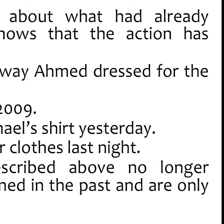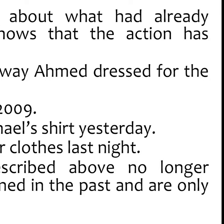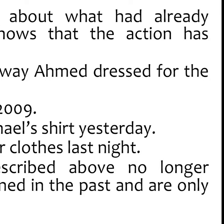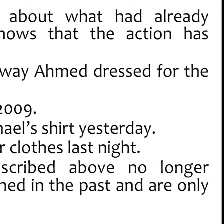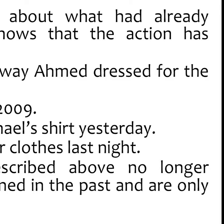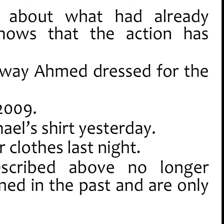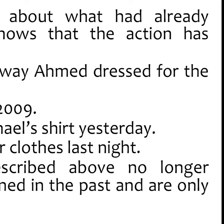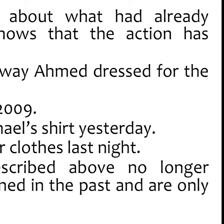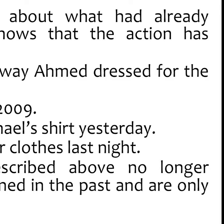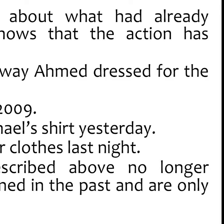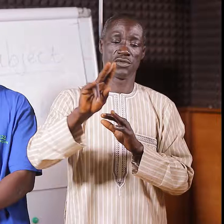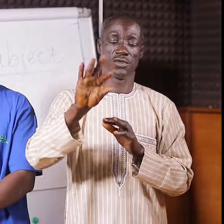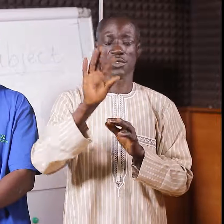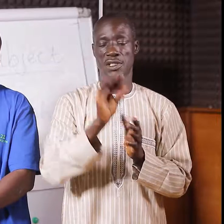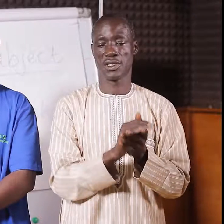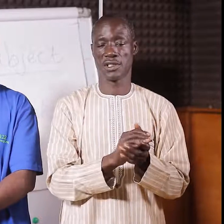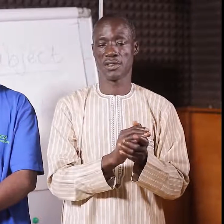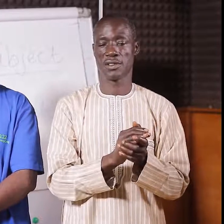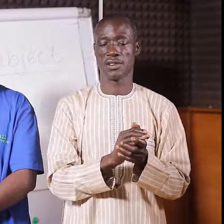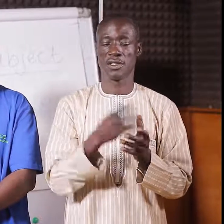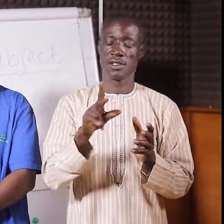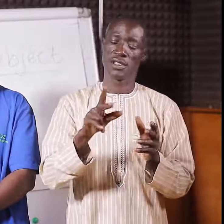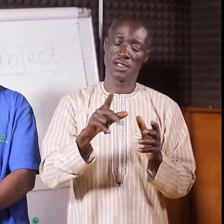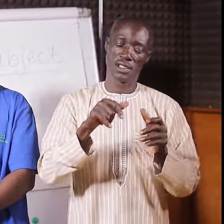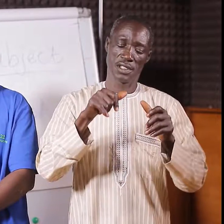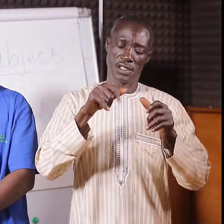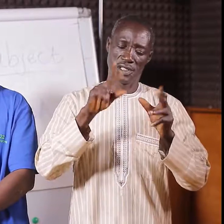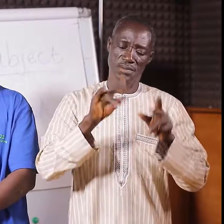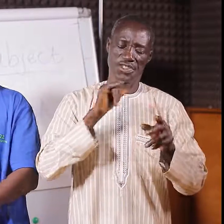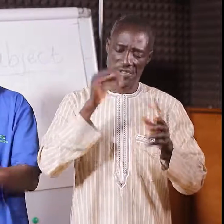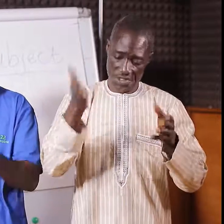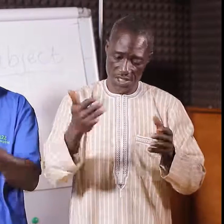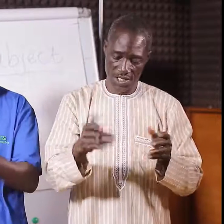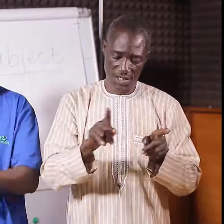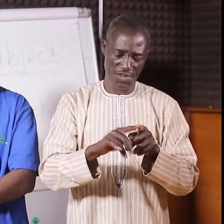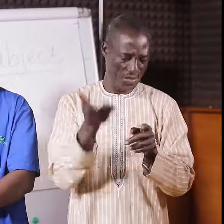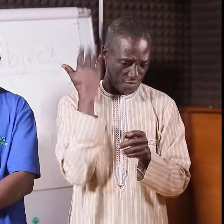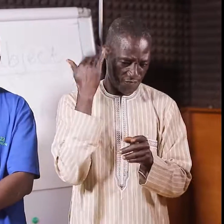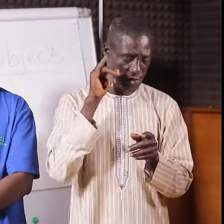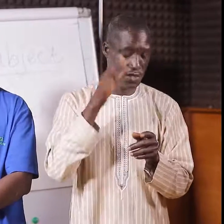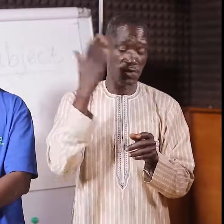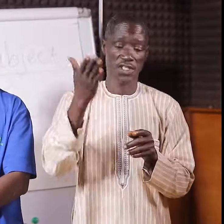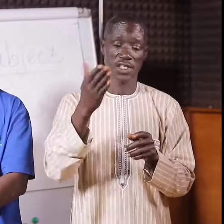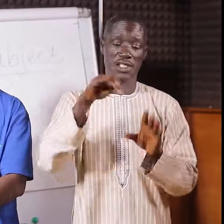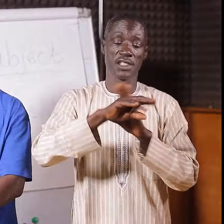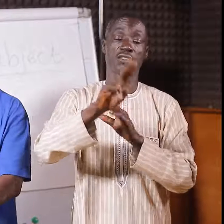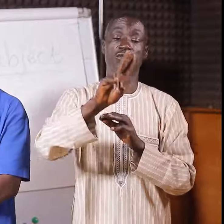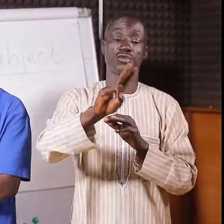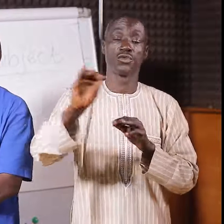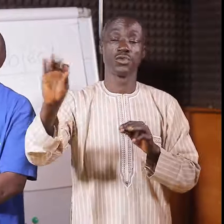in 2009. The person may not still be living there, but he was there in 2009.